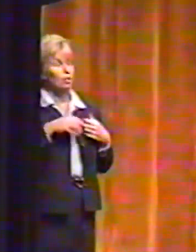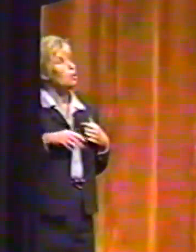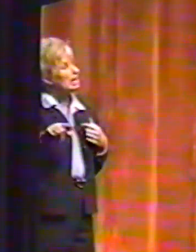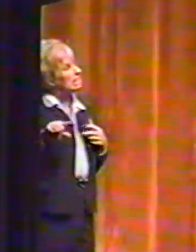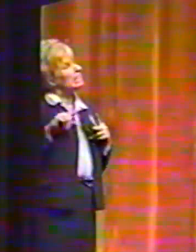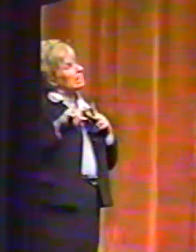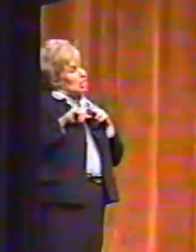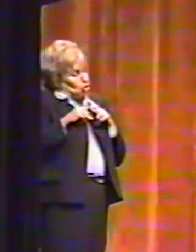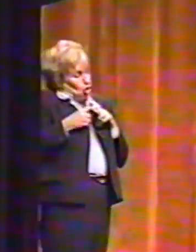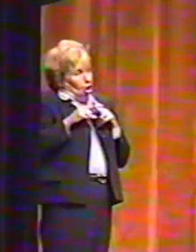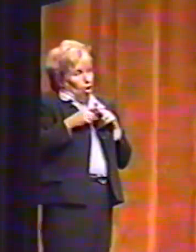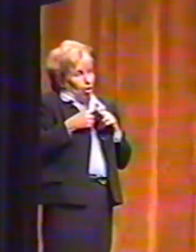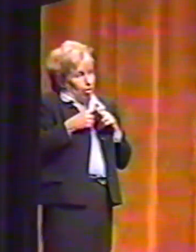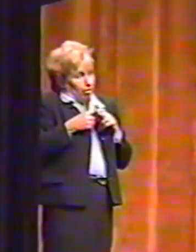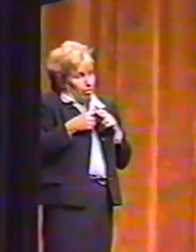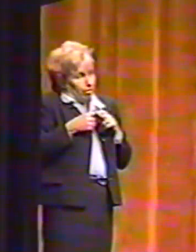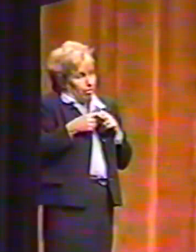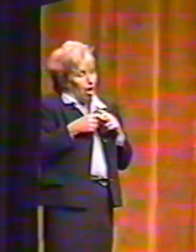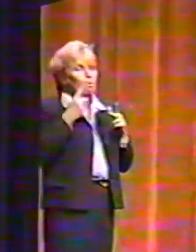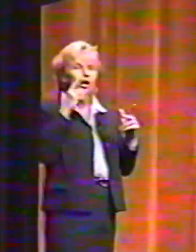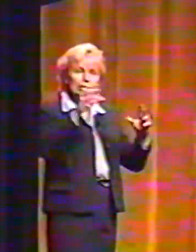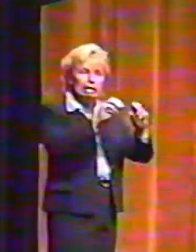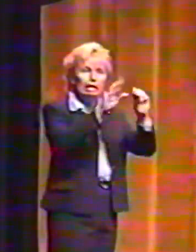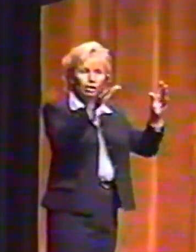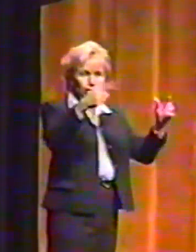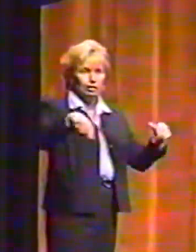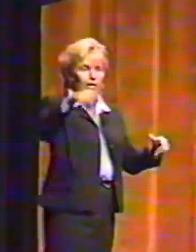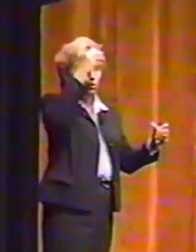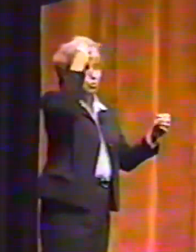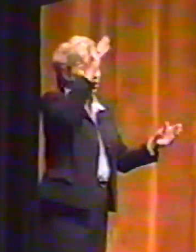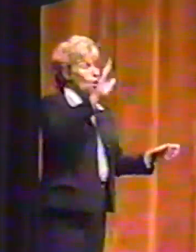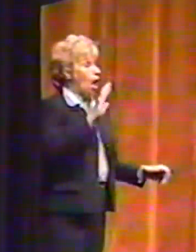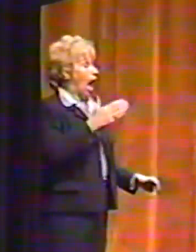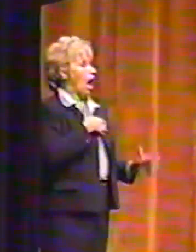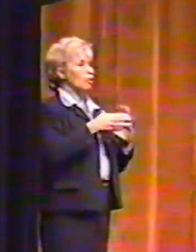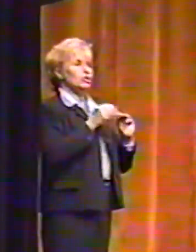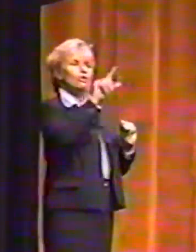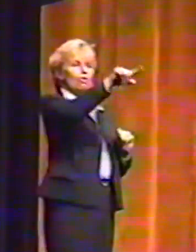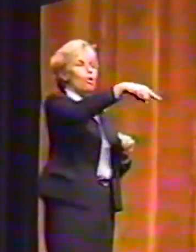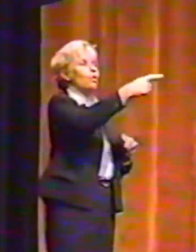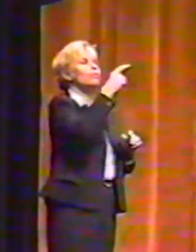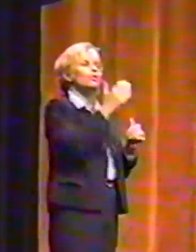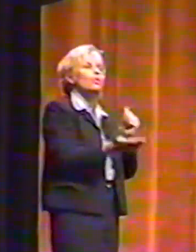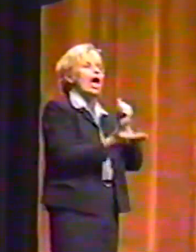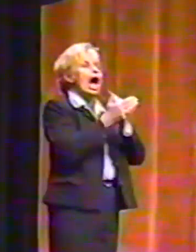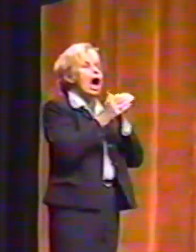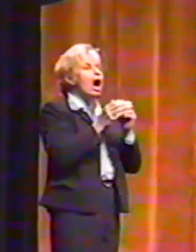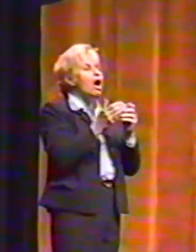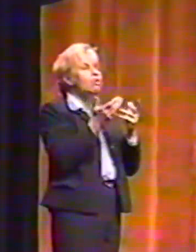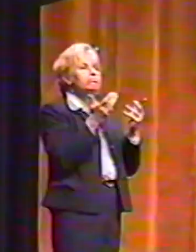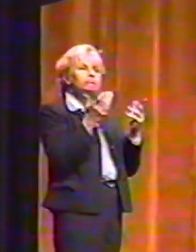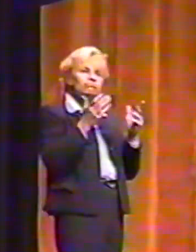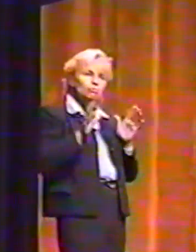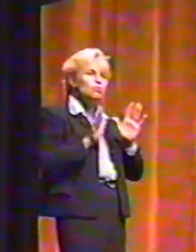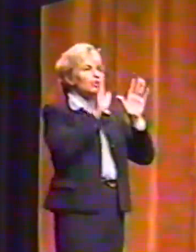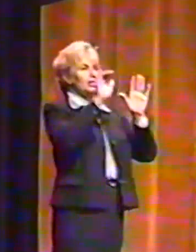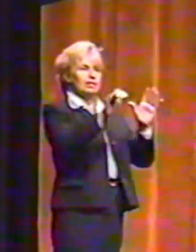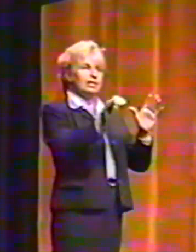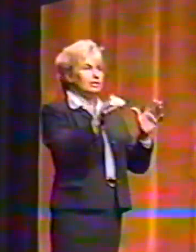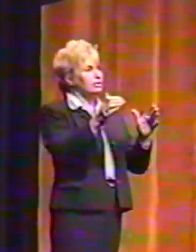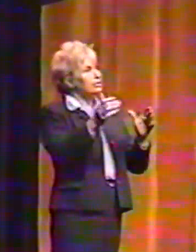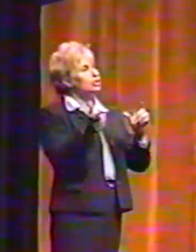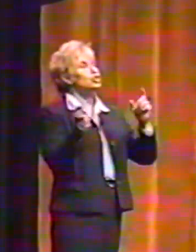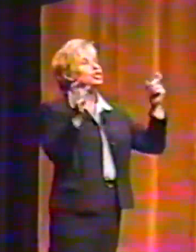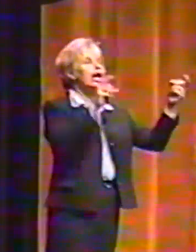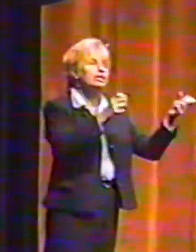something. Our stories were not alone in helping bring out this change, or this proposal for change. Many dedicated journalists for